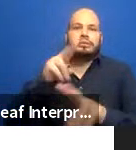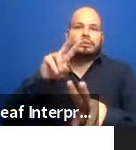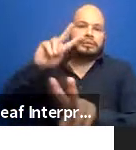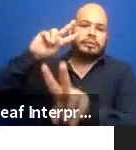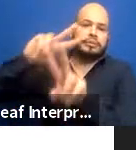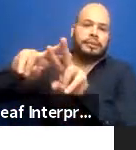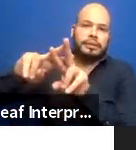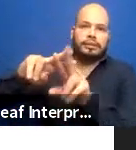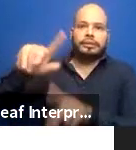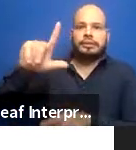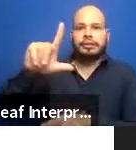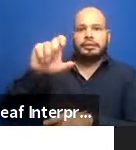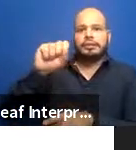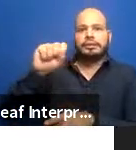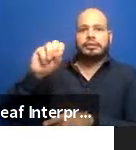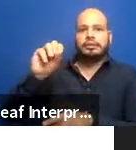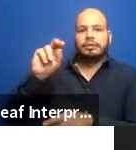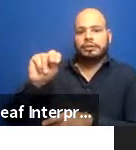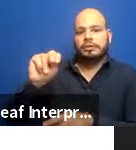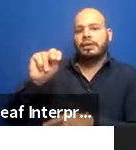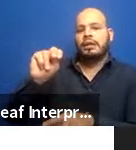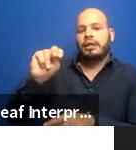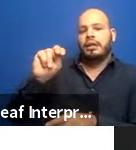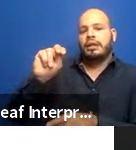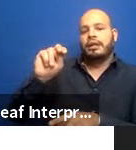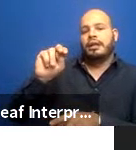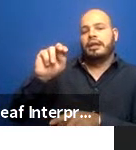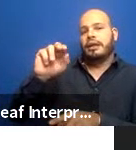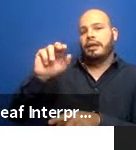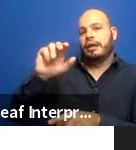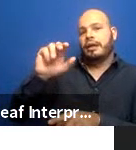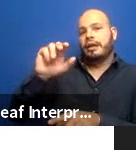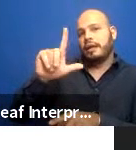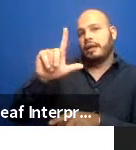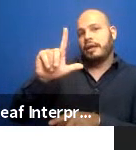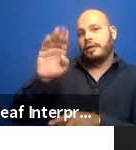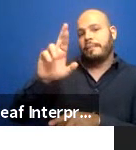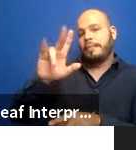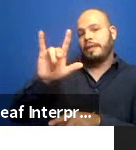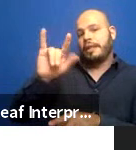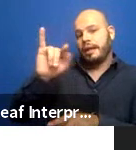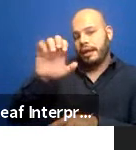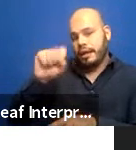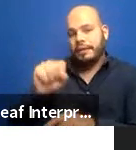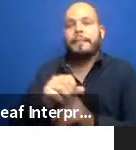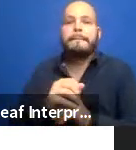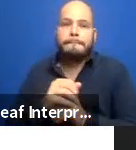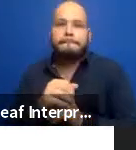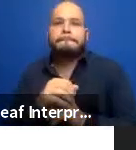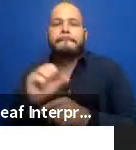is capitalized, and then liberation is capital with a capital L. So it's capital L